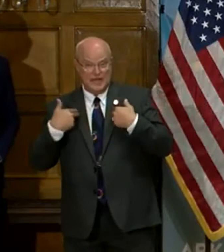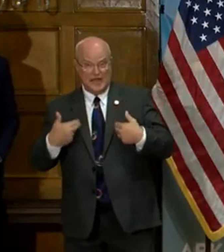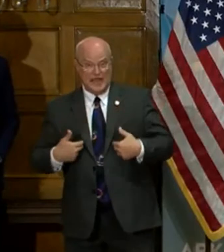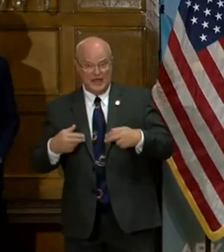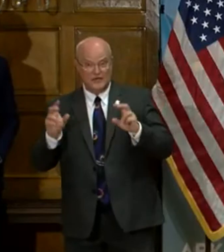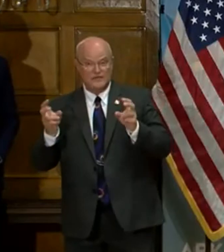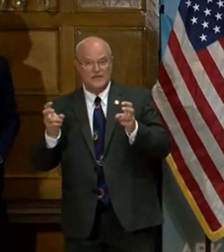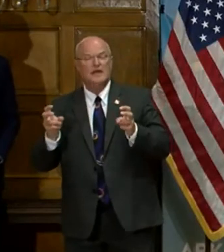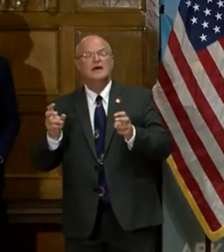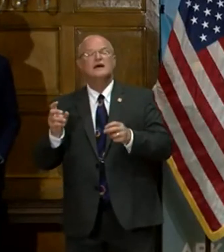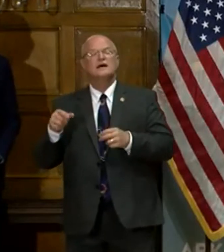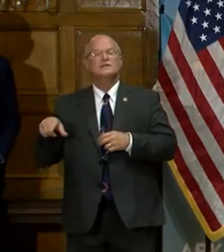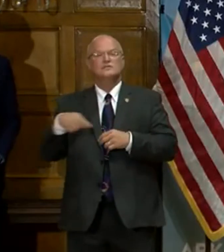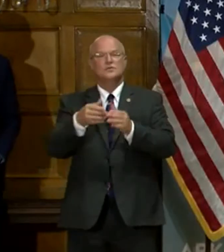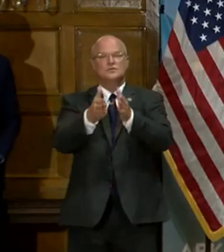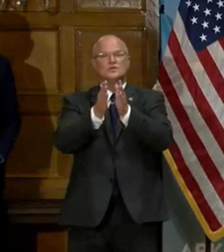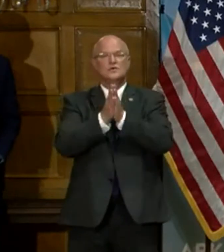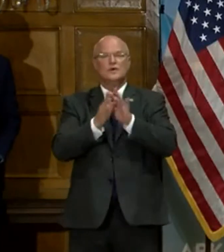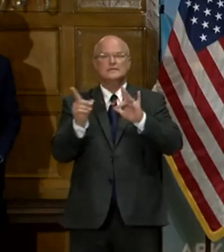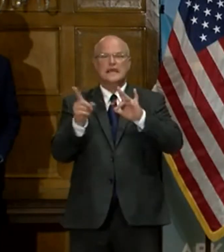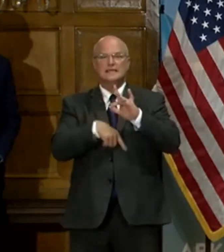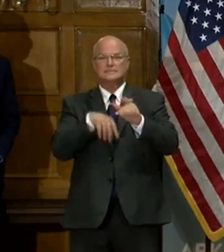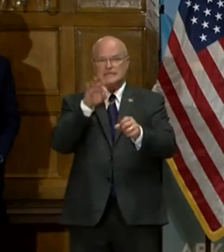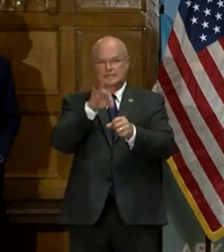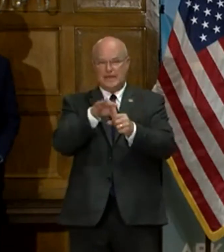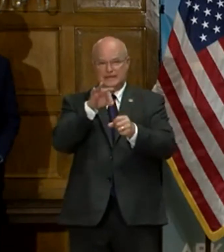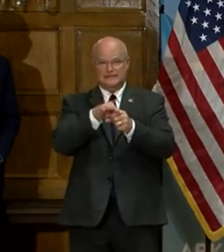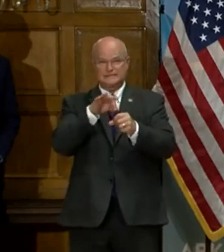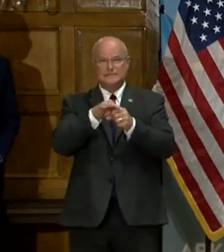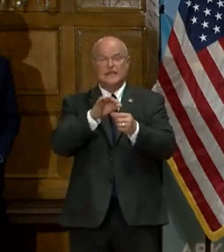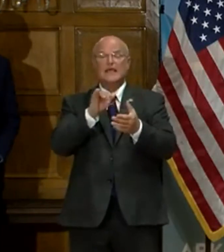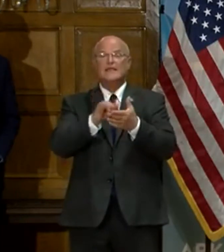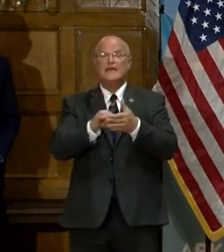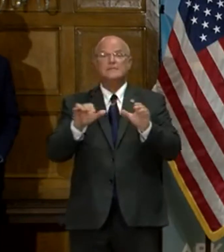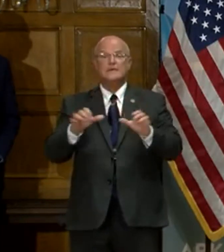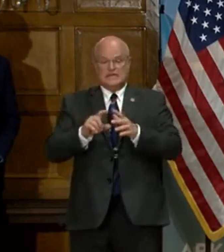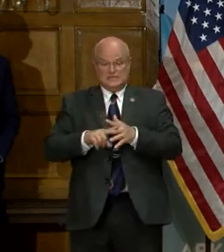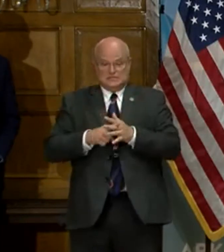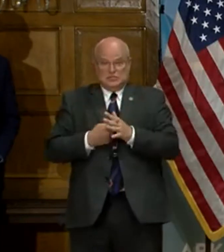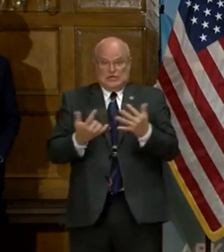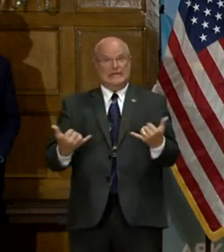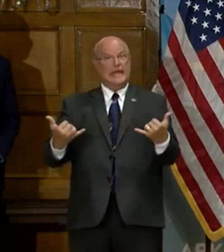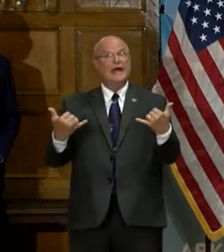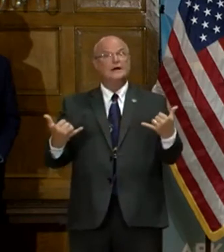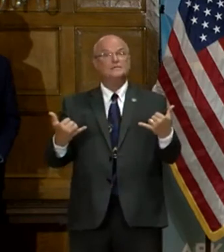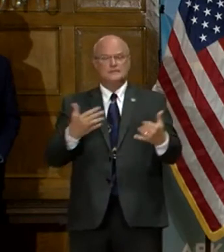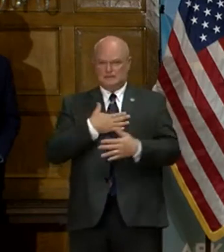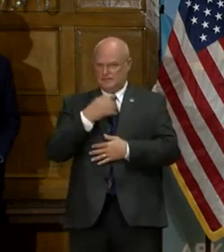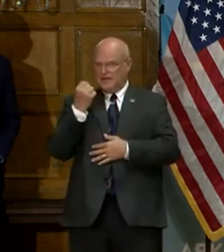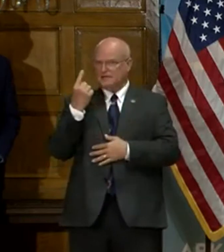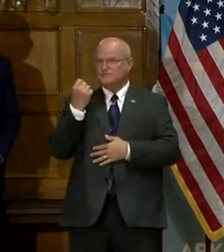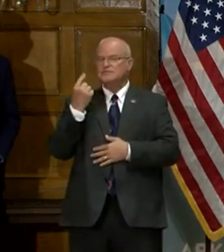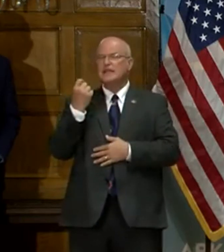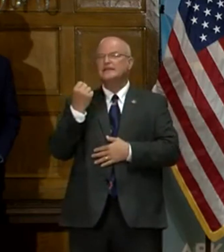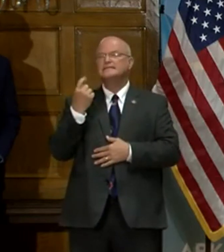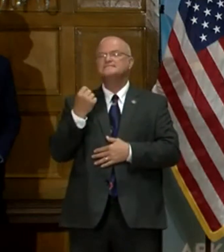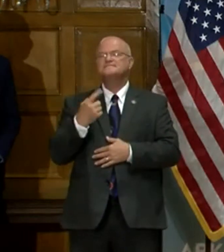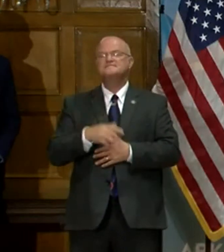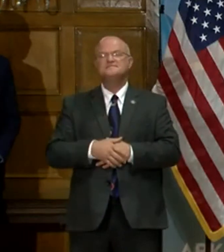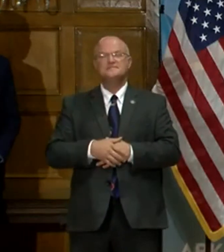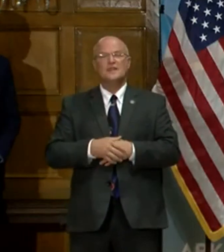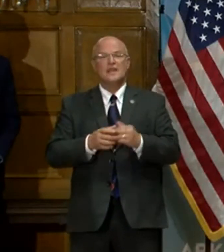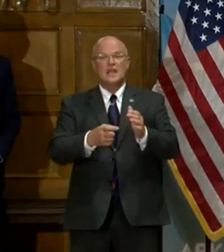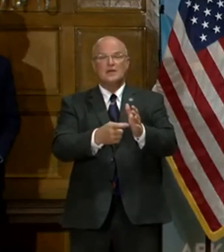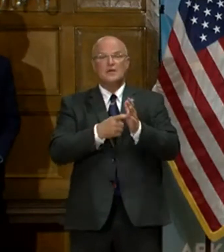health, to request an absentee ballot. That can be done starting now, is my understanding.